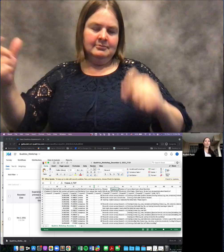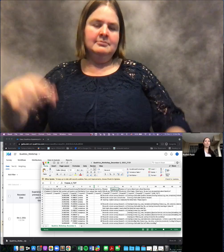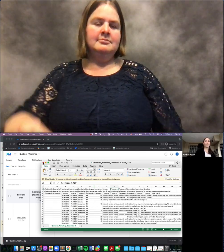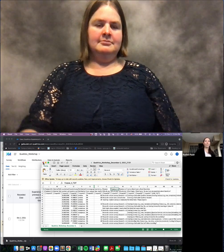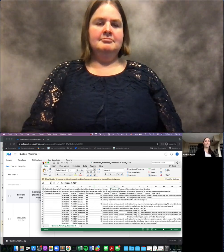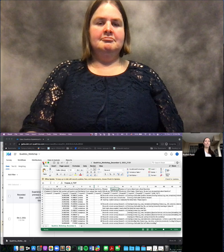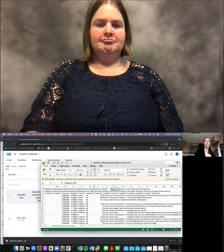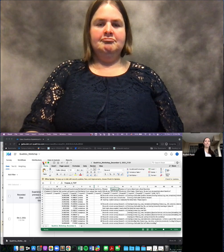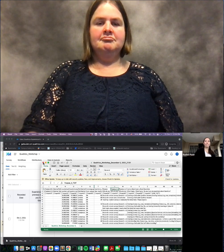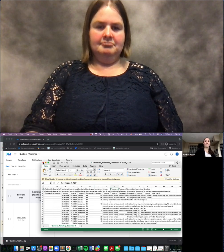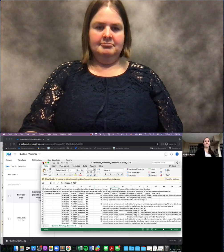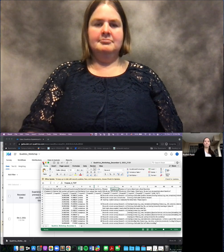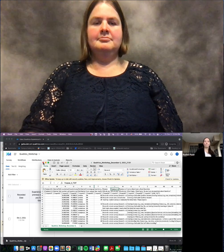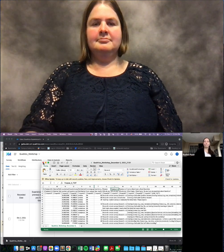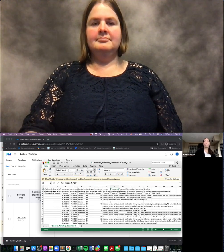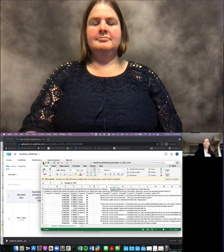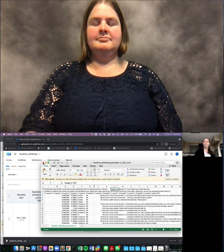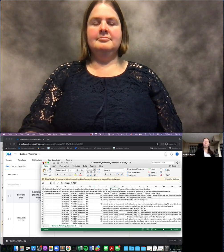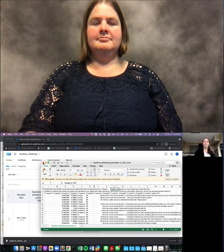Okay.